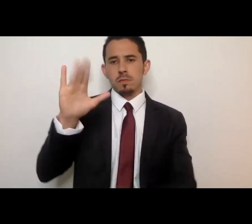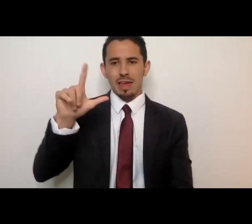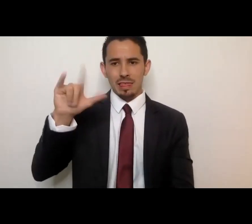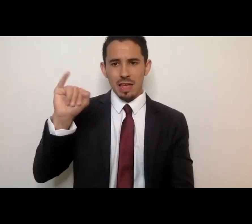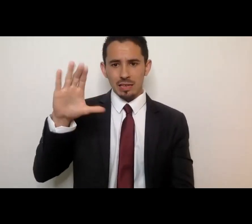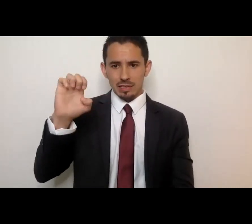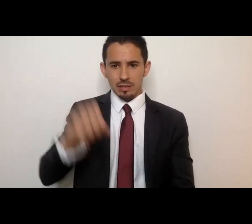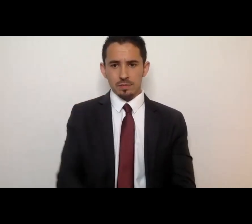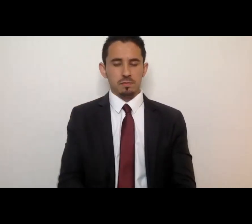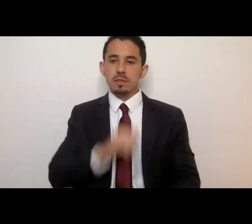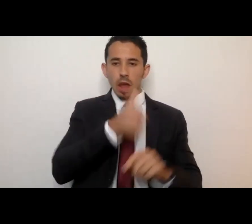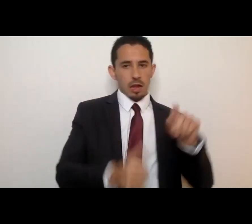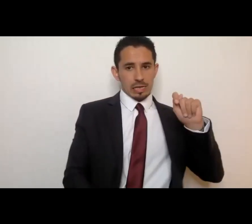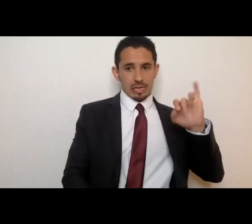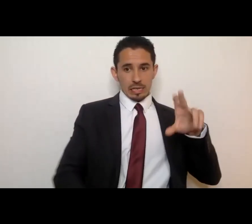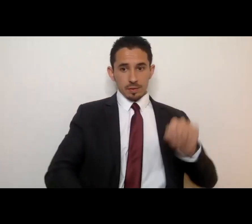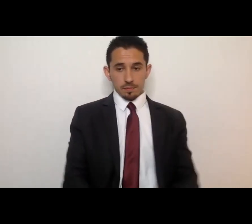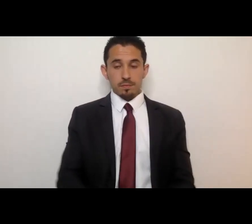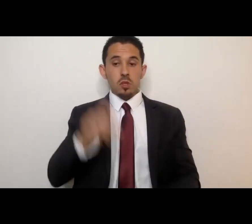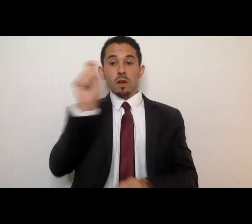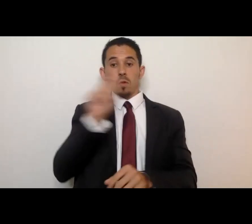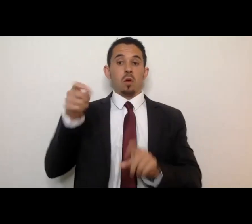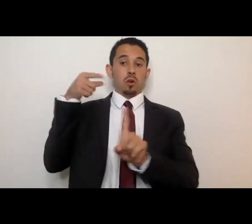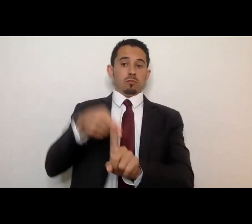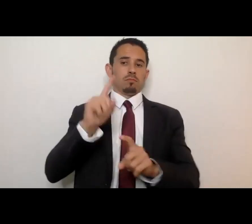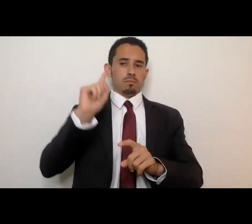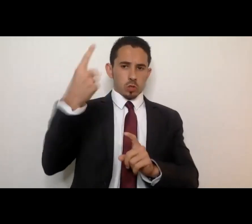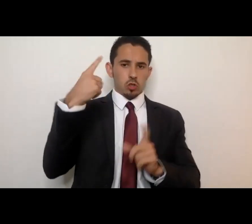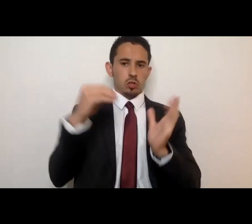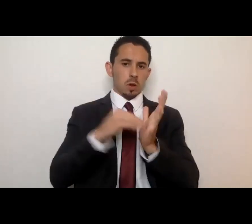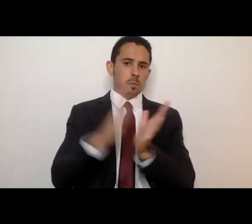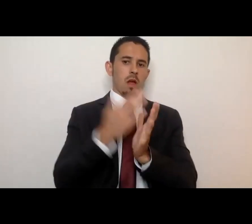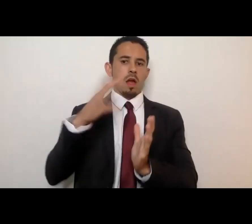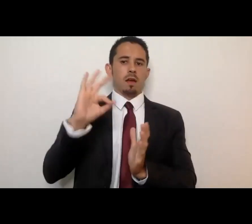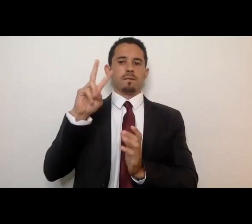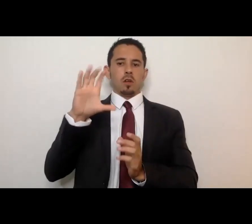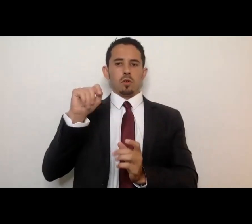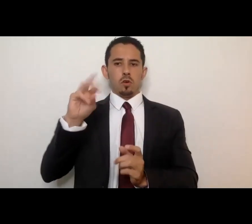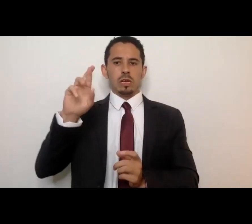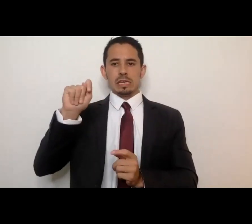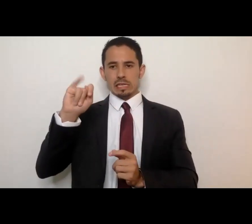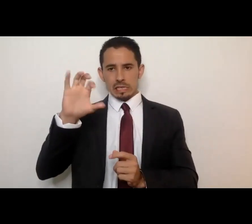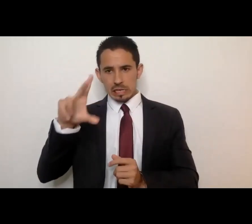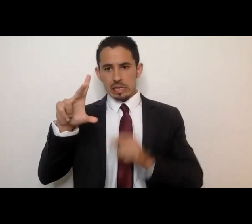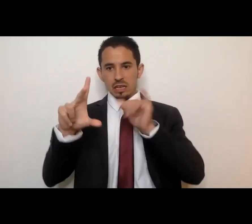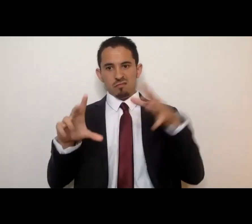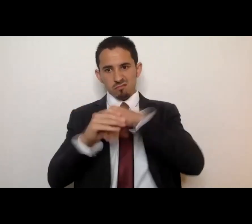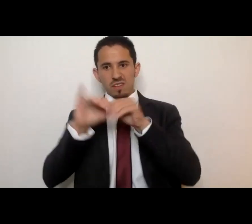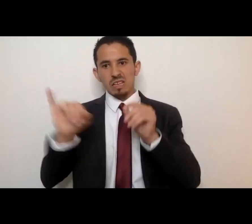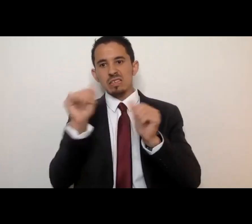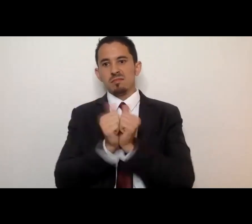prausechii, which is only transmitted via lice, not ticks. Therefore, this is the first documented